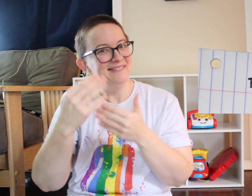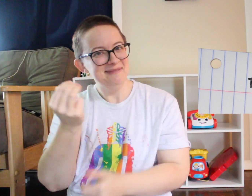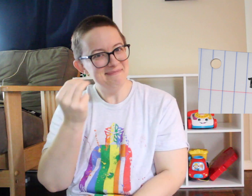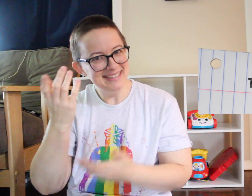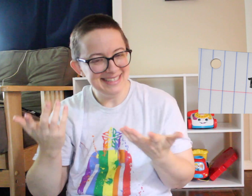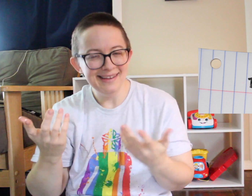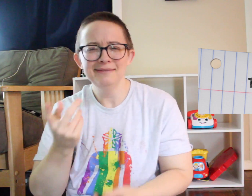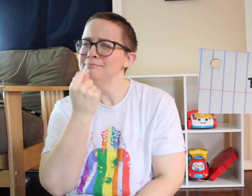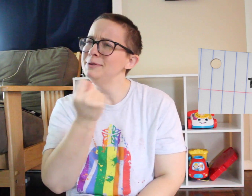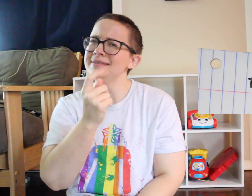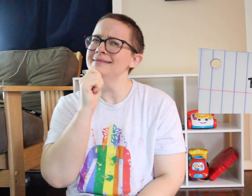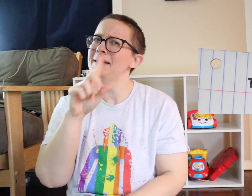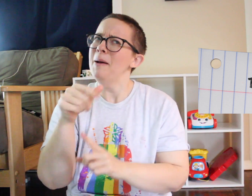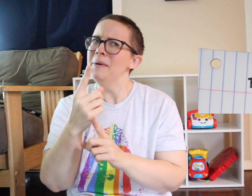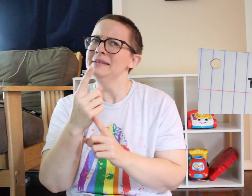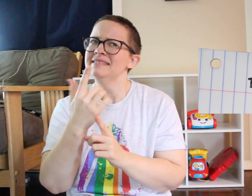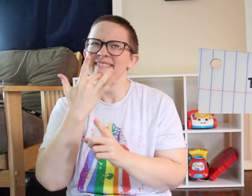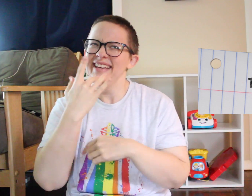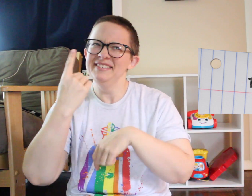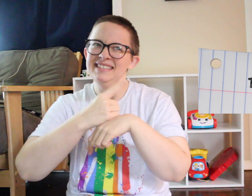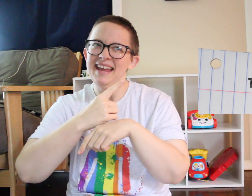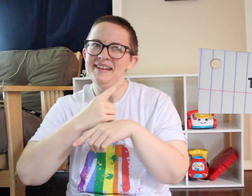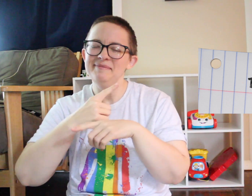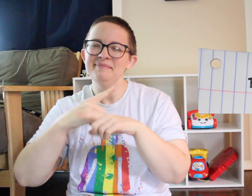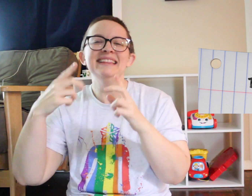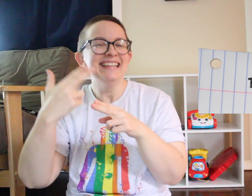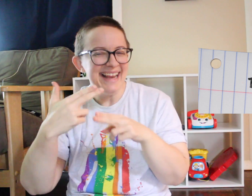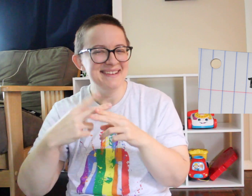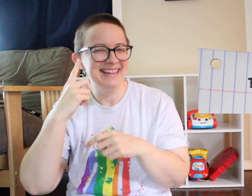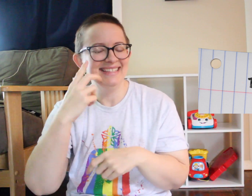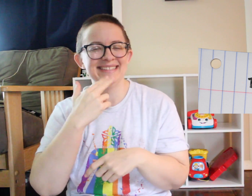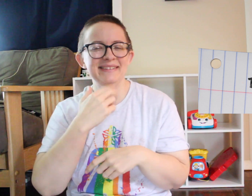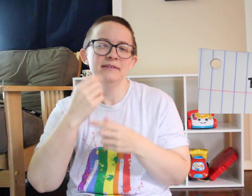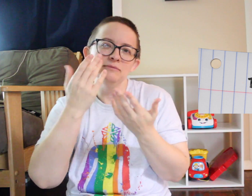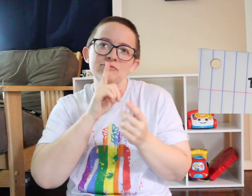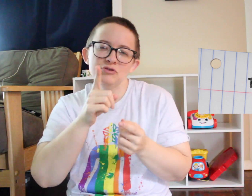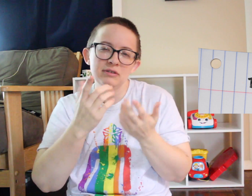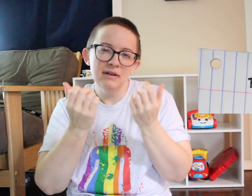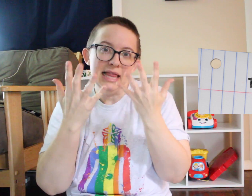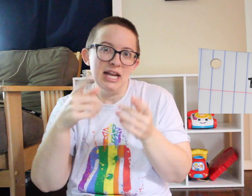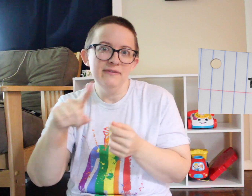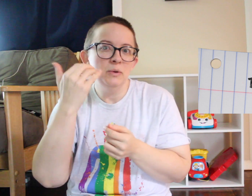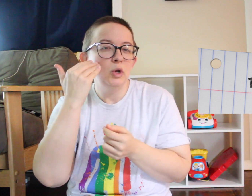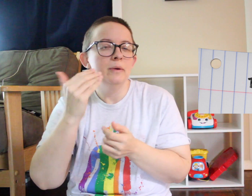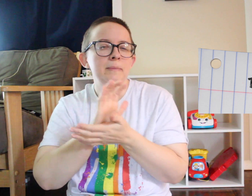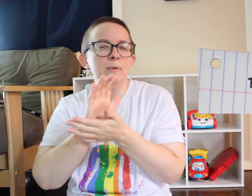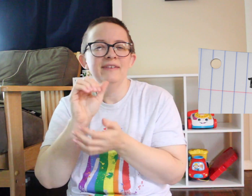week, the day after Monday. I don't think Tuesday is always my favorite day. However, I like the name. I think it's cute. Maybe a lot of you